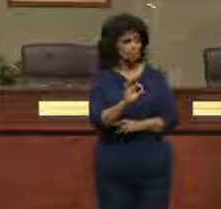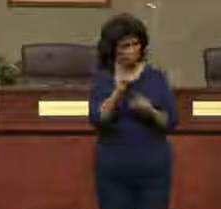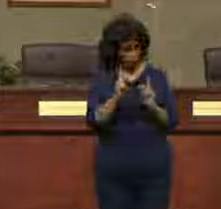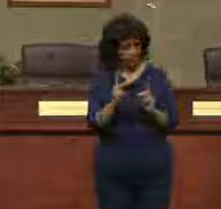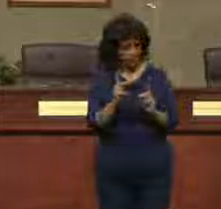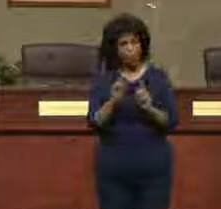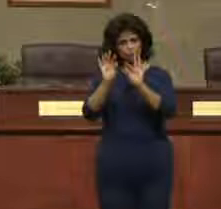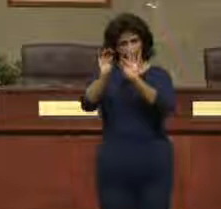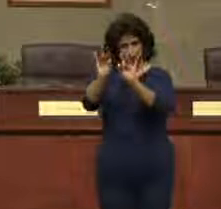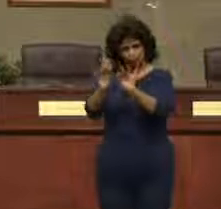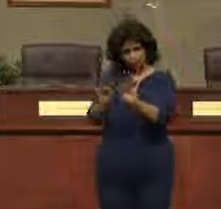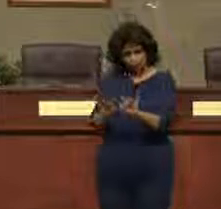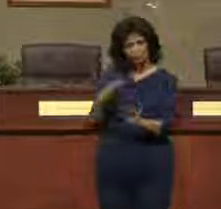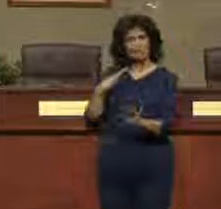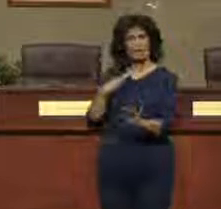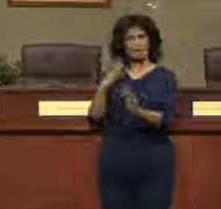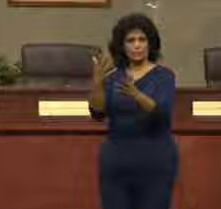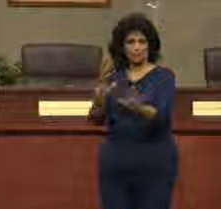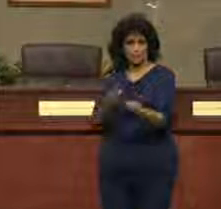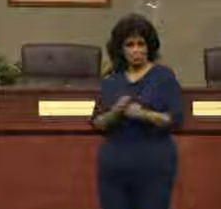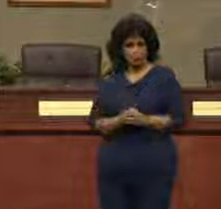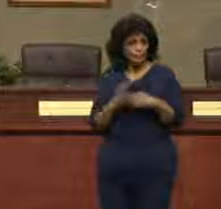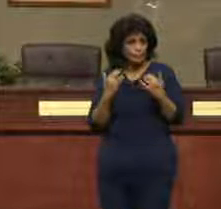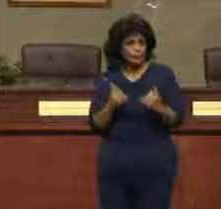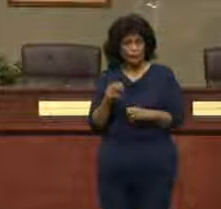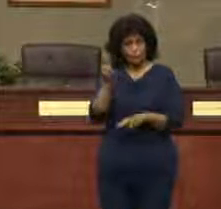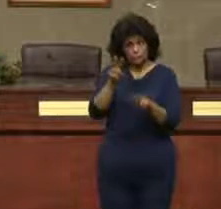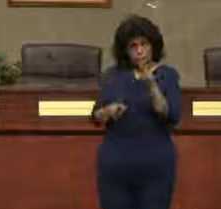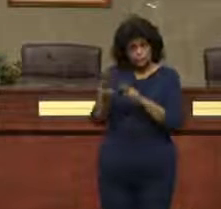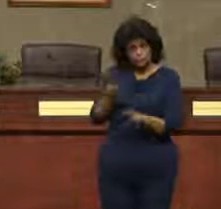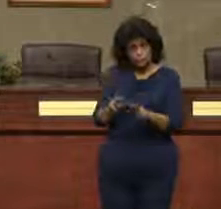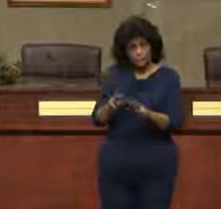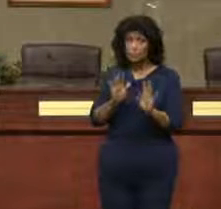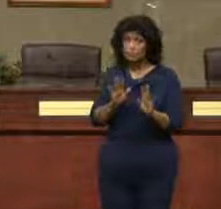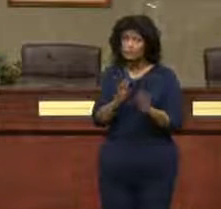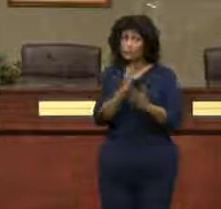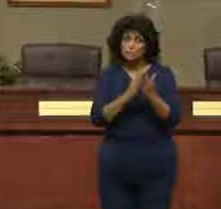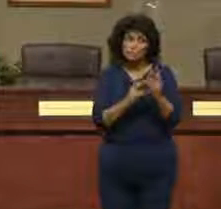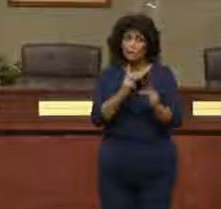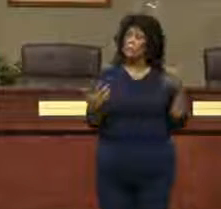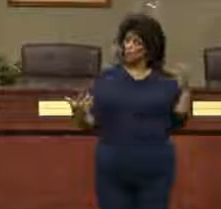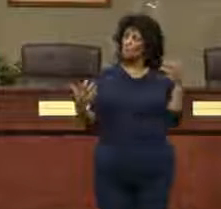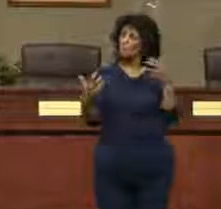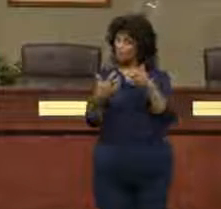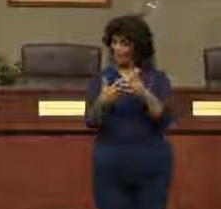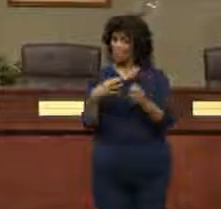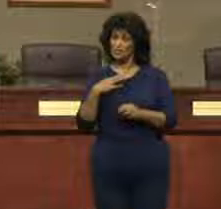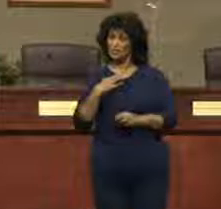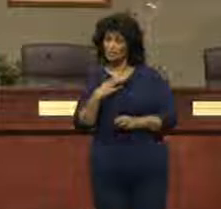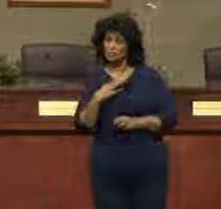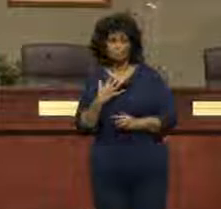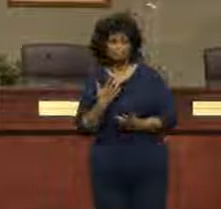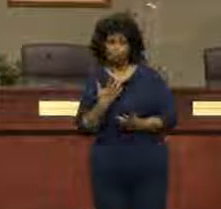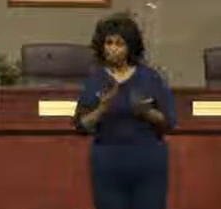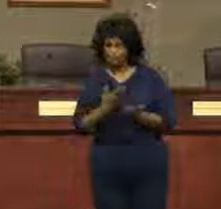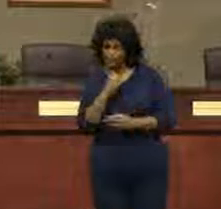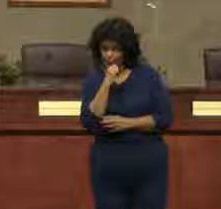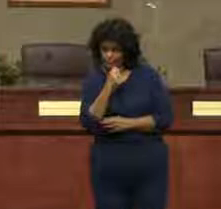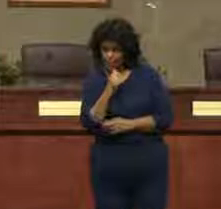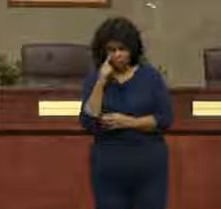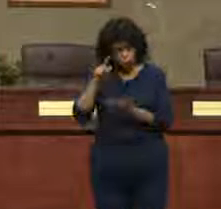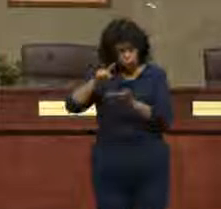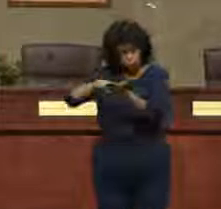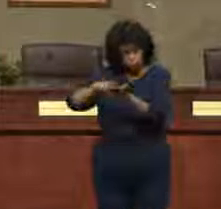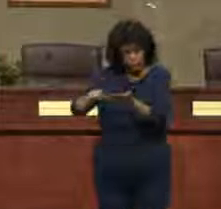urged to review program details, as some may not be eligible due to income